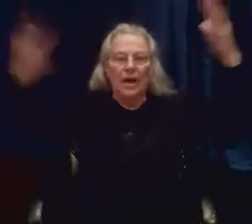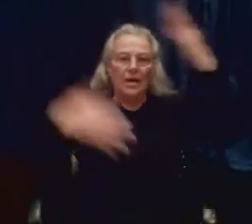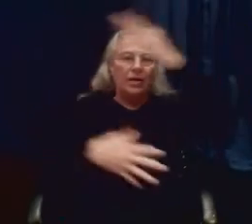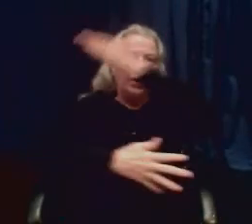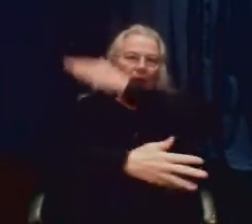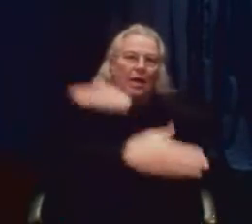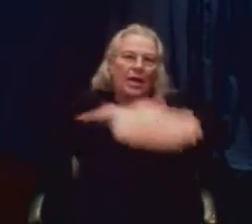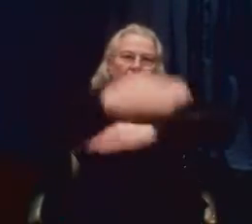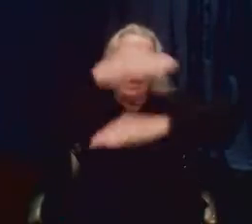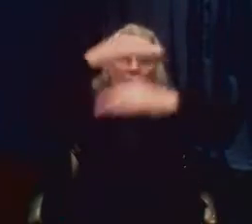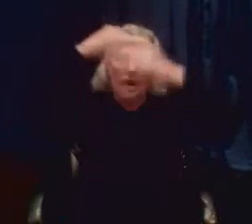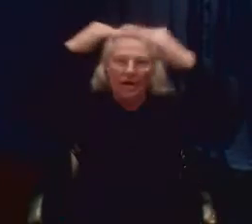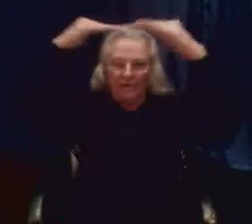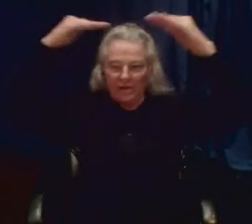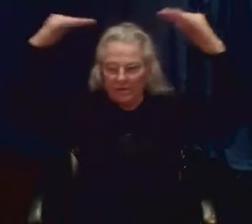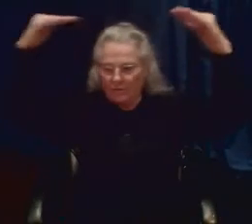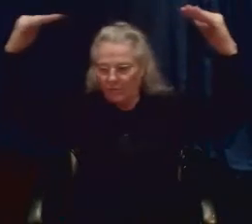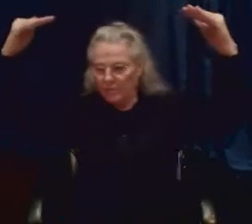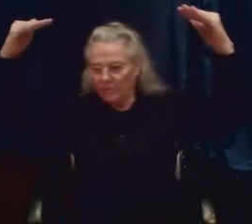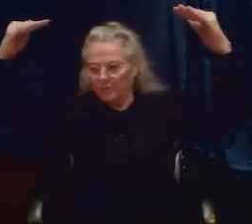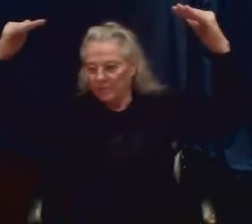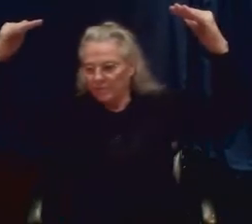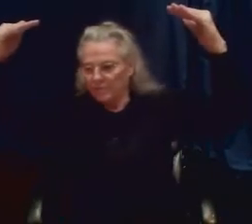head. Heaven.